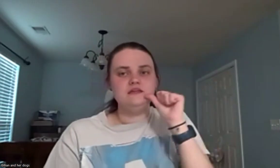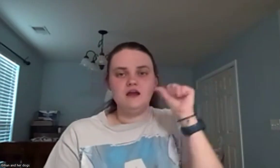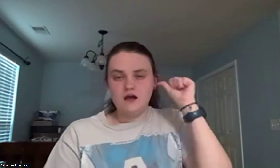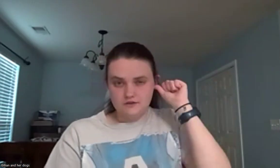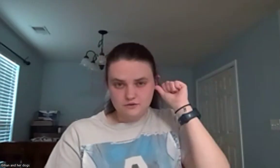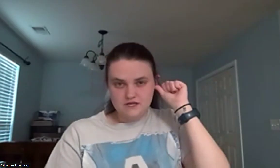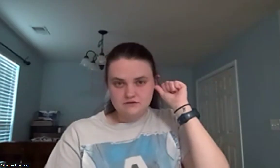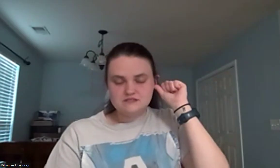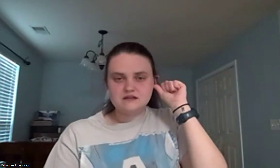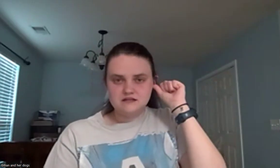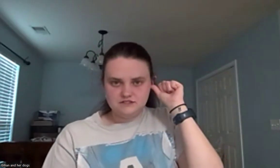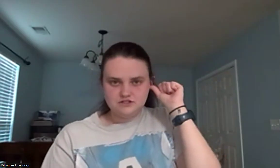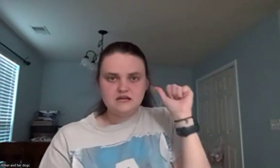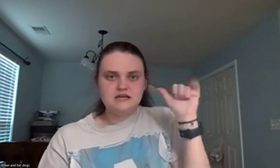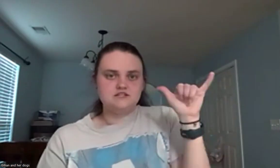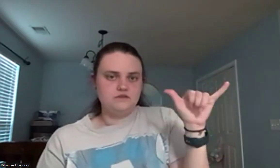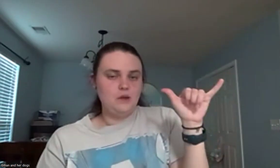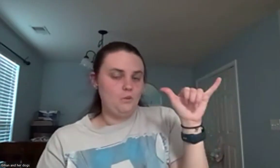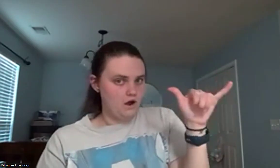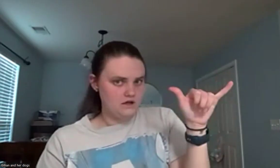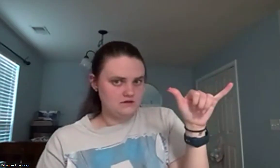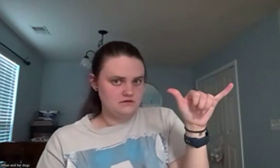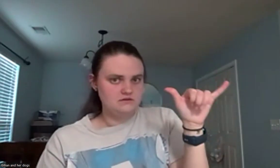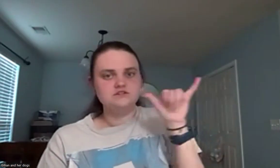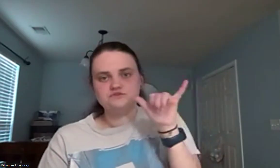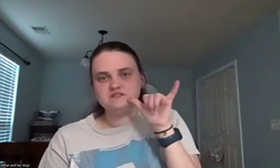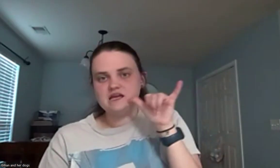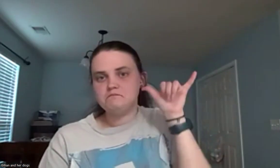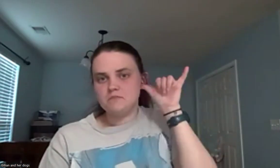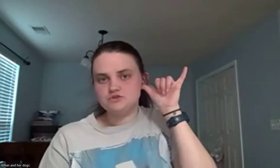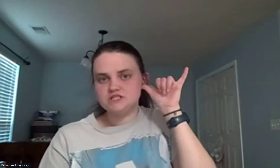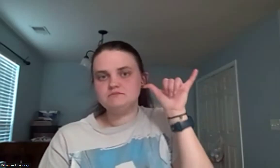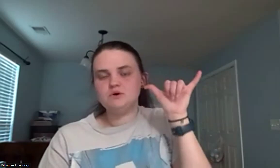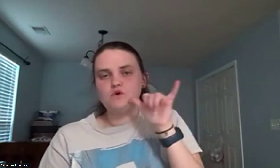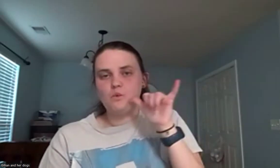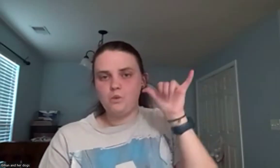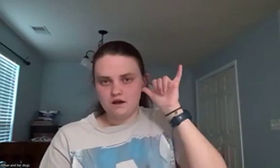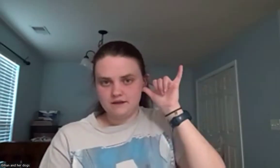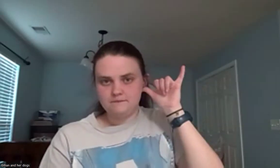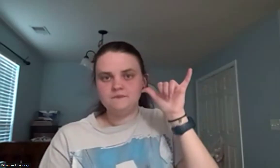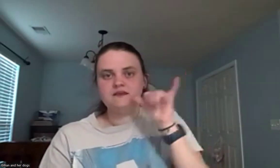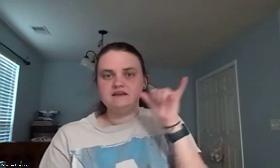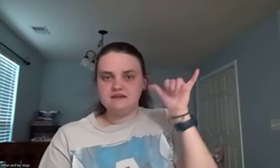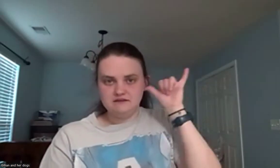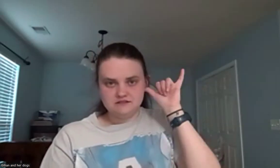The other way you can sign yesterday is with a Y. So same motion, but with a Y.